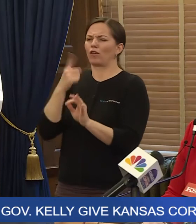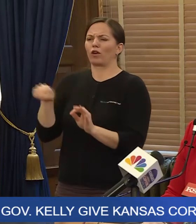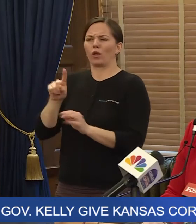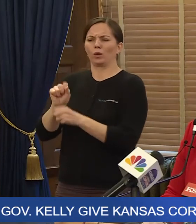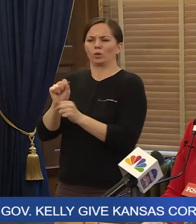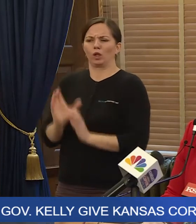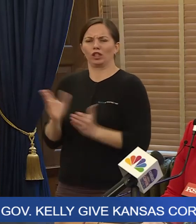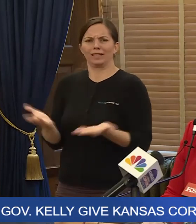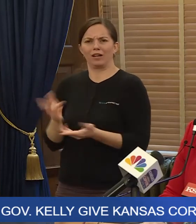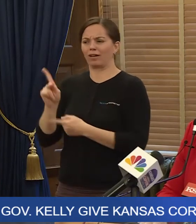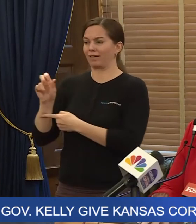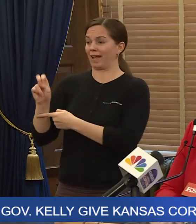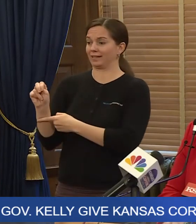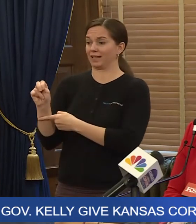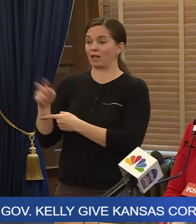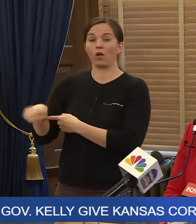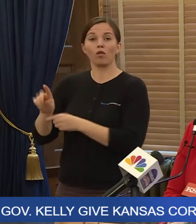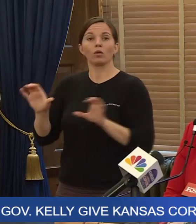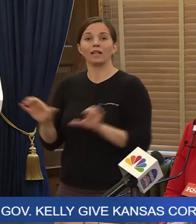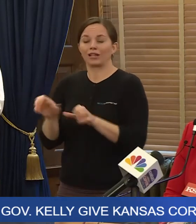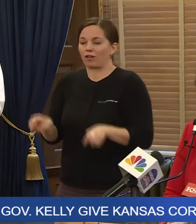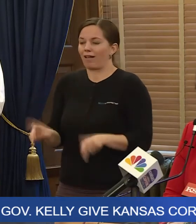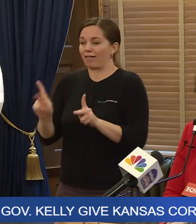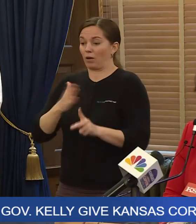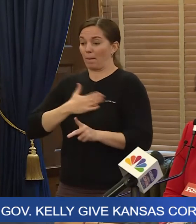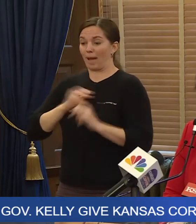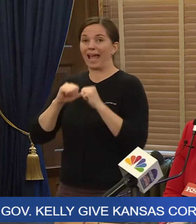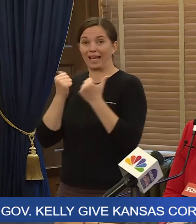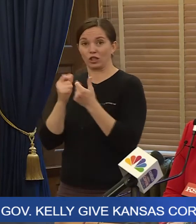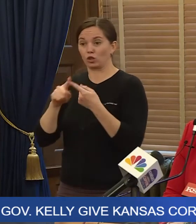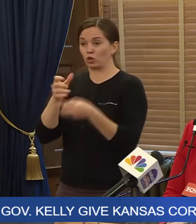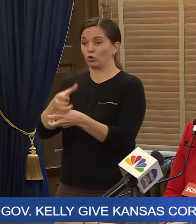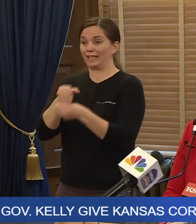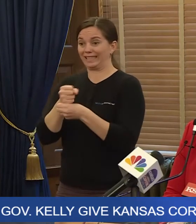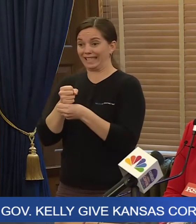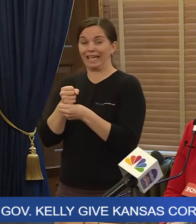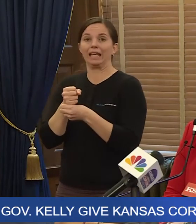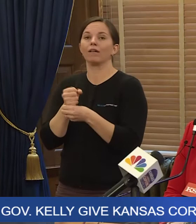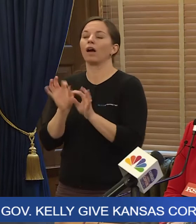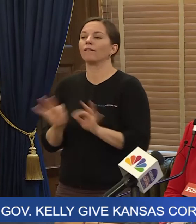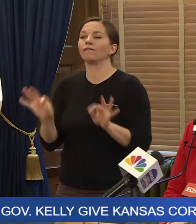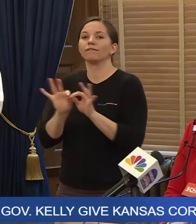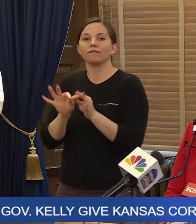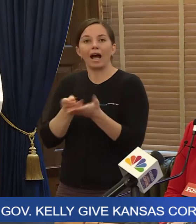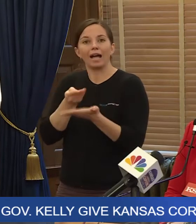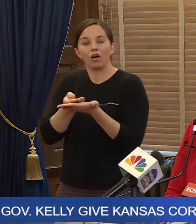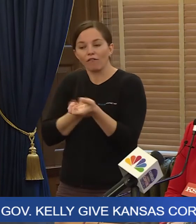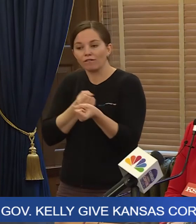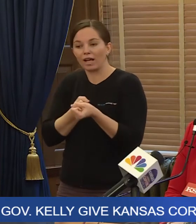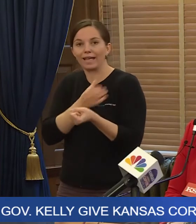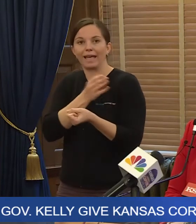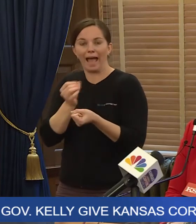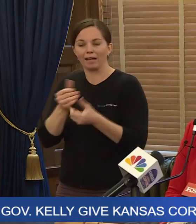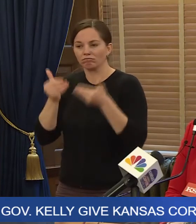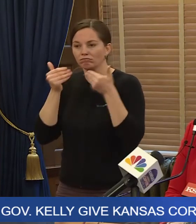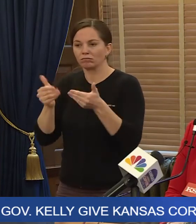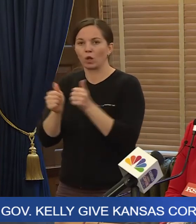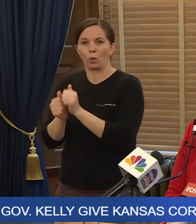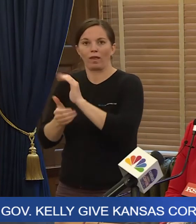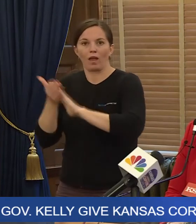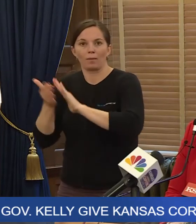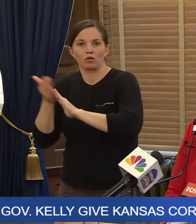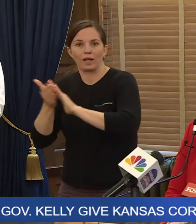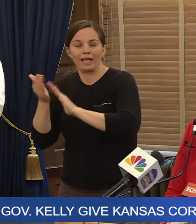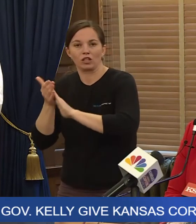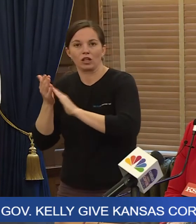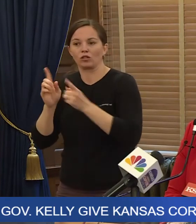Kansans. These actions have allowed my agency to receive vital funding, federal funding, and implement essential operations, like allowing us